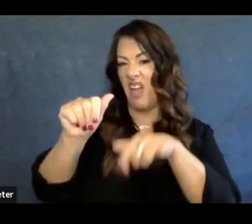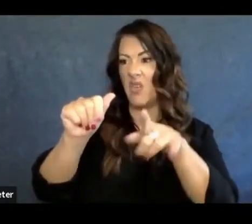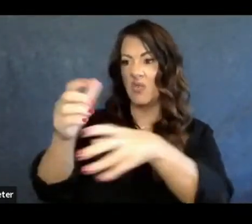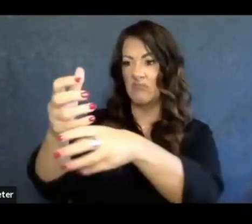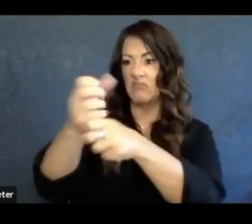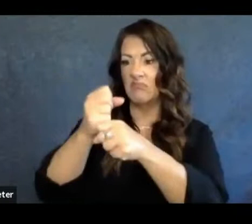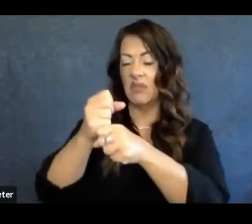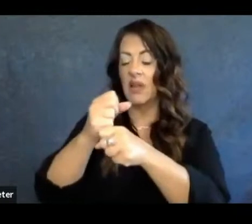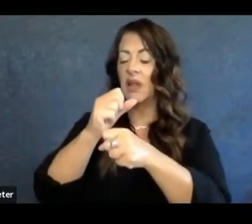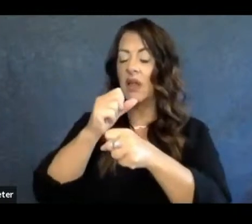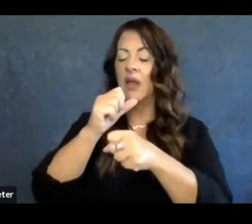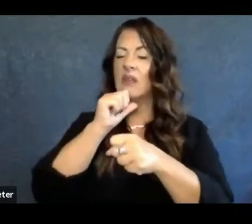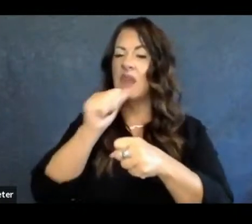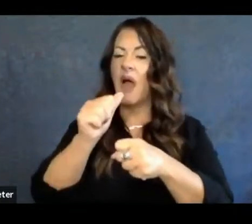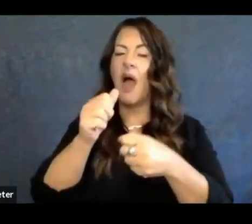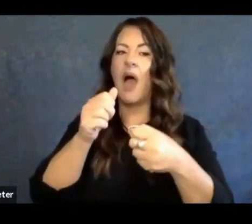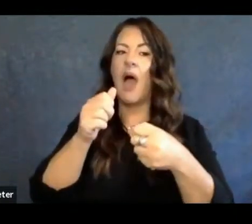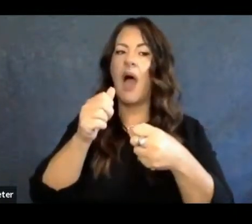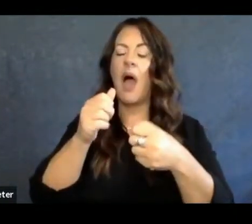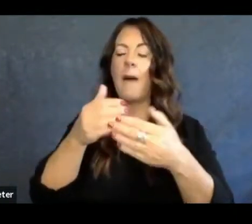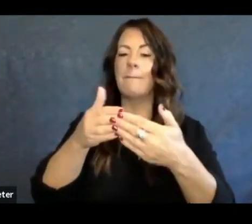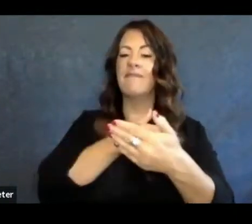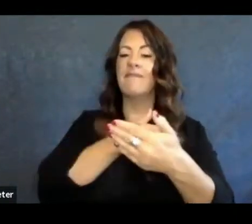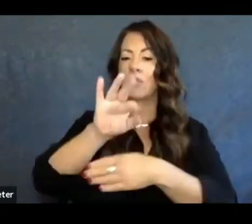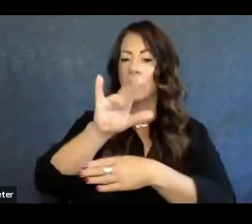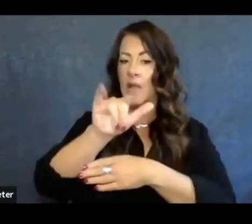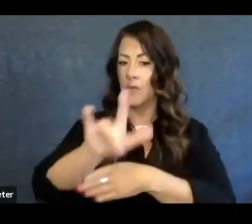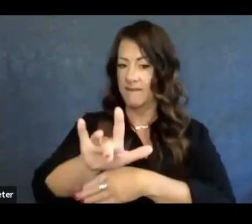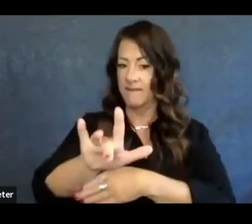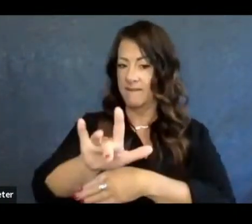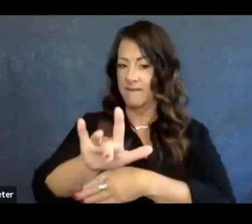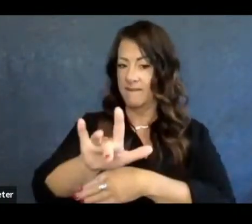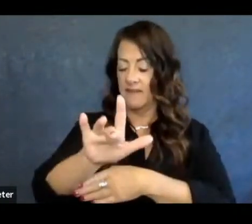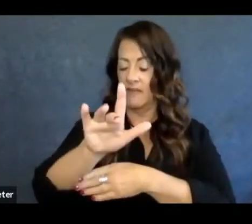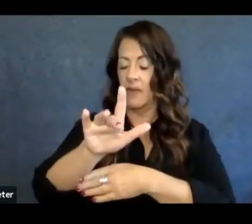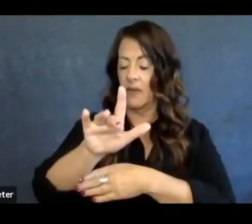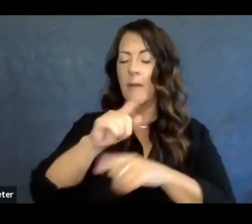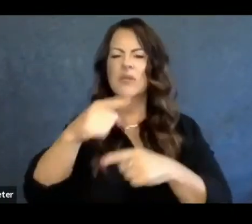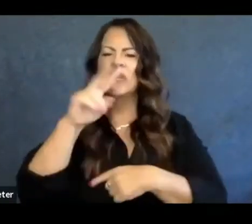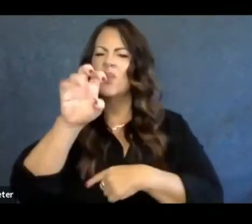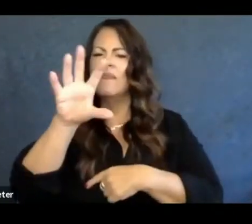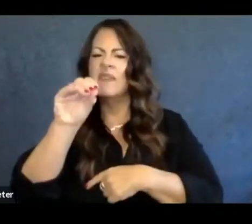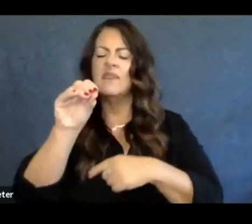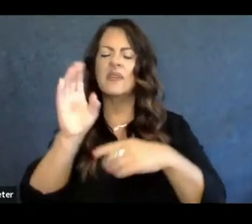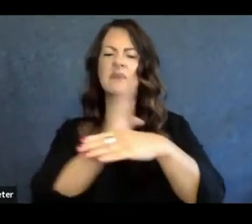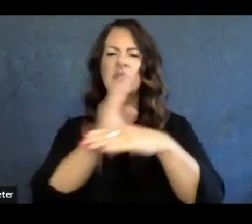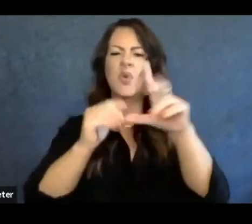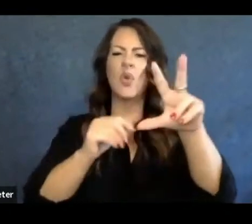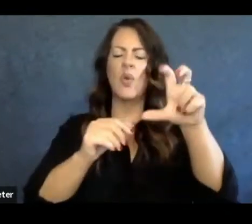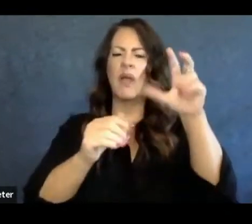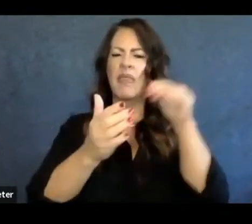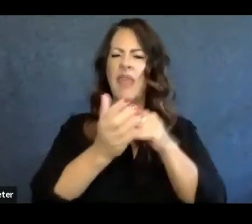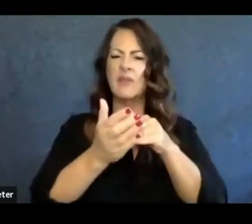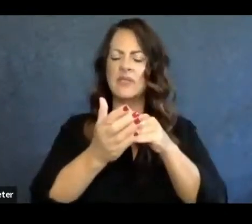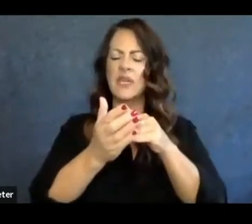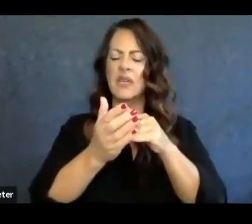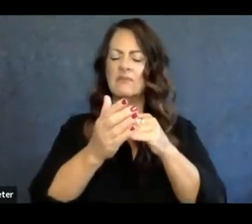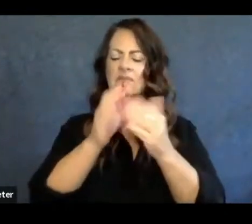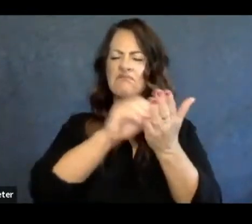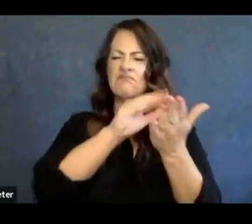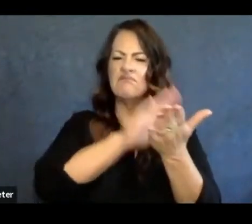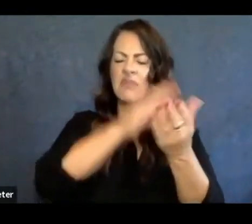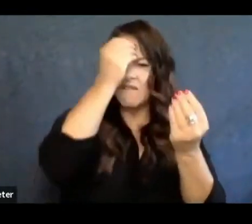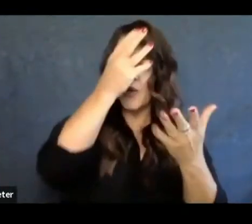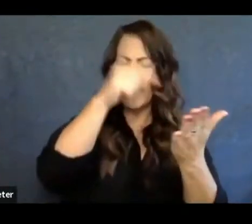25th? And two, when you say 250,000 to 300,000 records are backlogged, does that